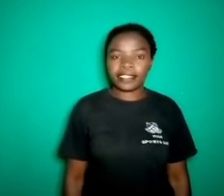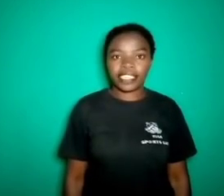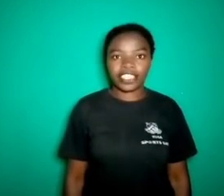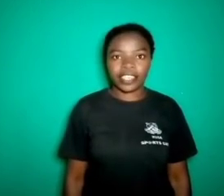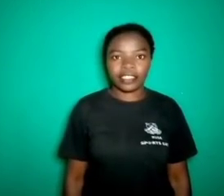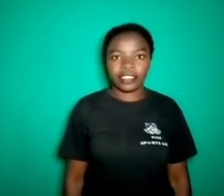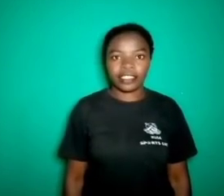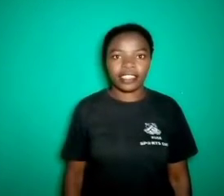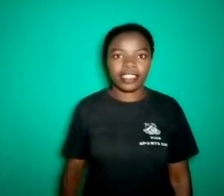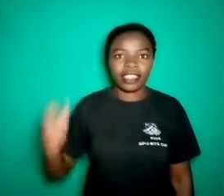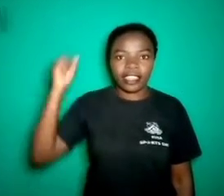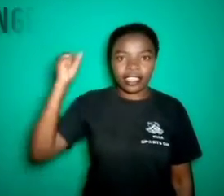Passenger.